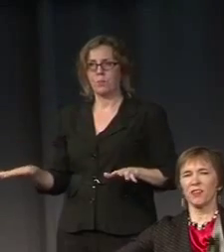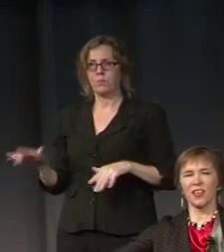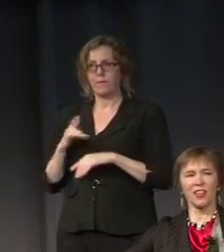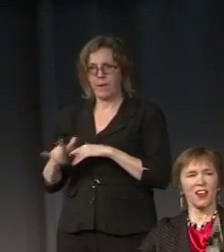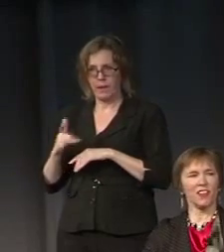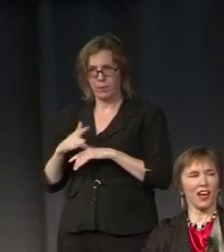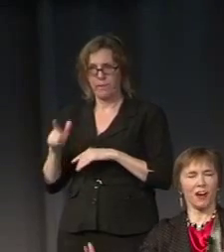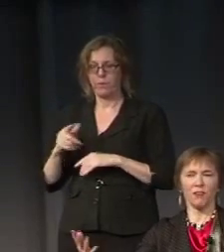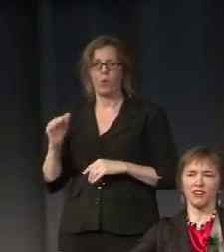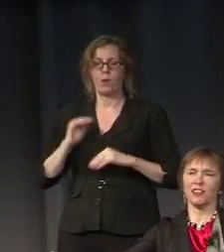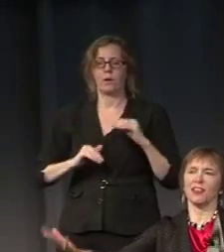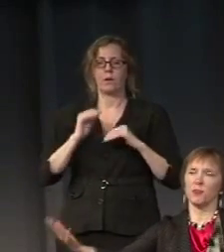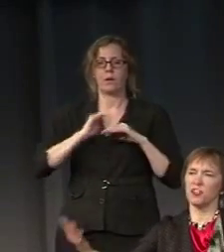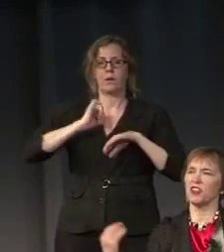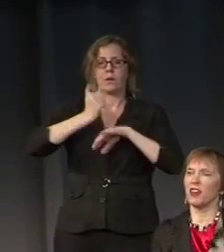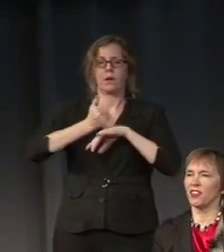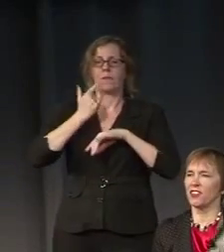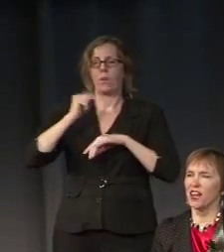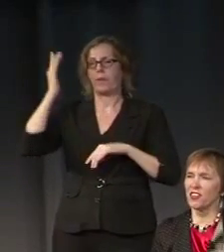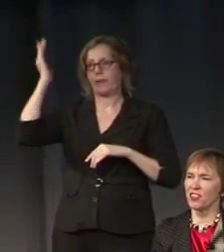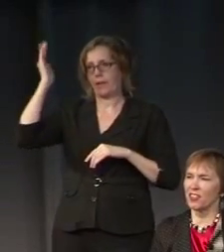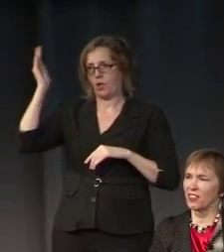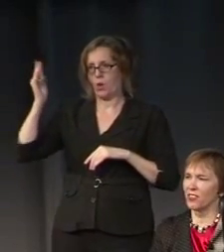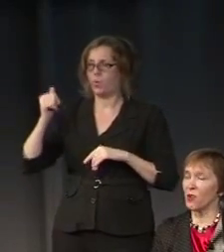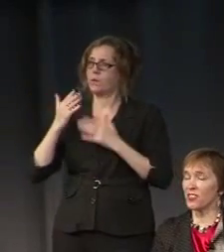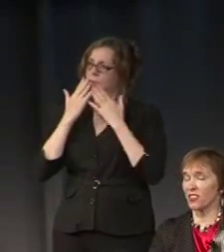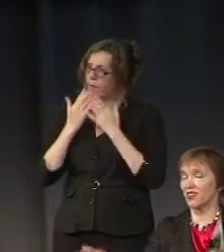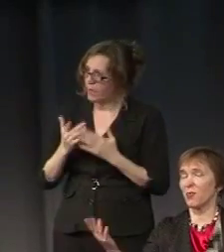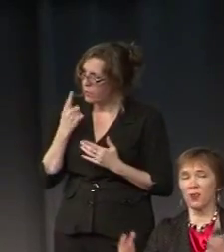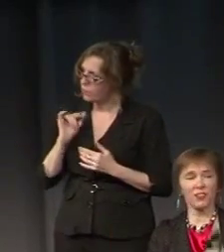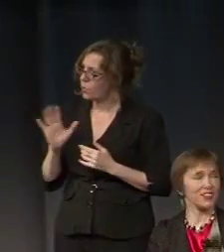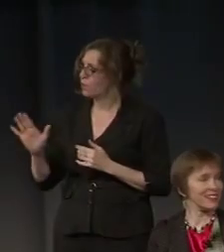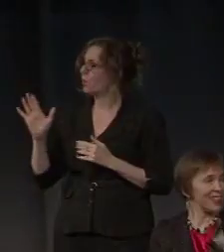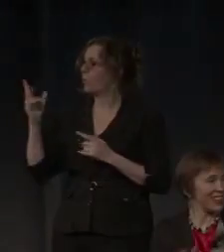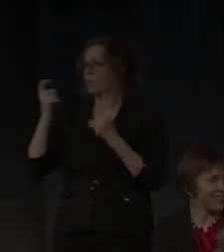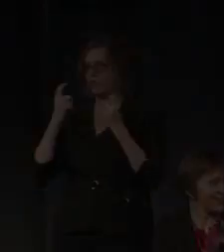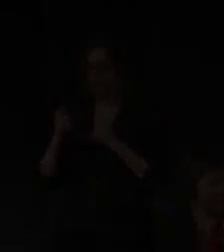restaging for the keynote. And I really appreciate your attention and your questions. They were wonderful. Thank you.